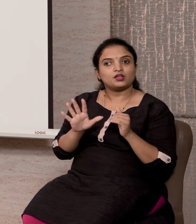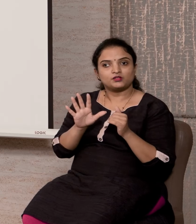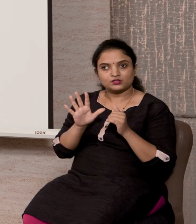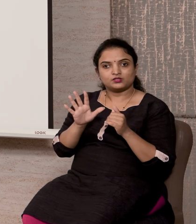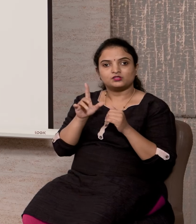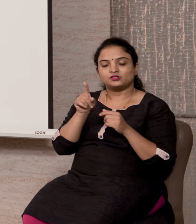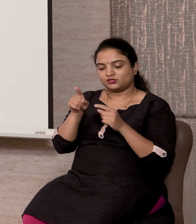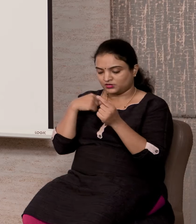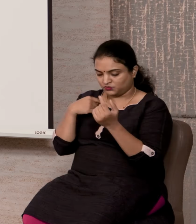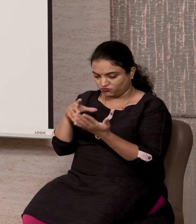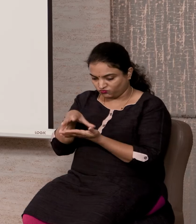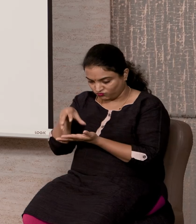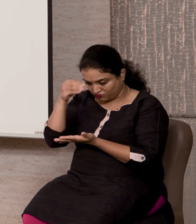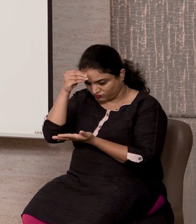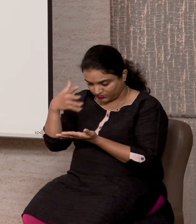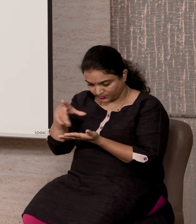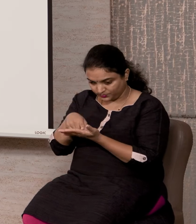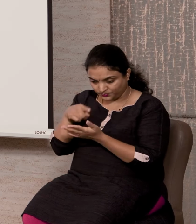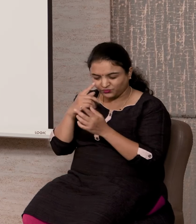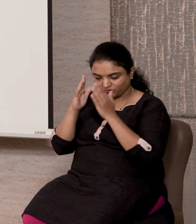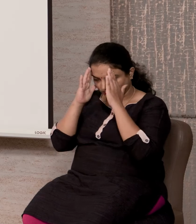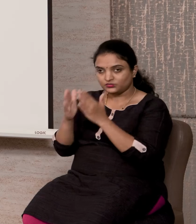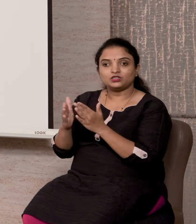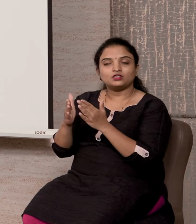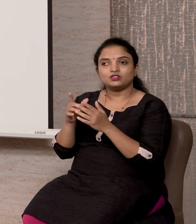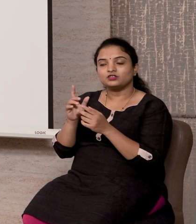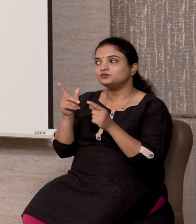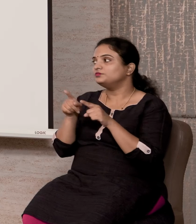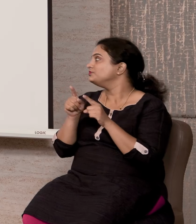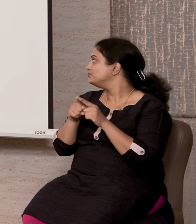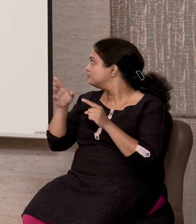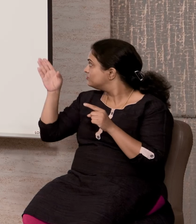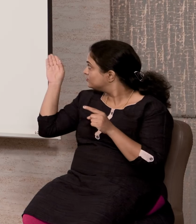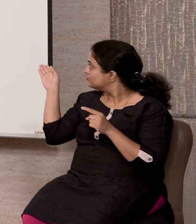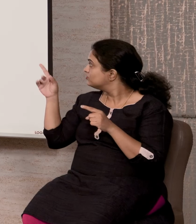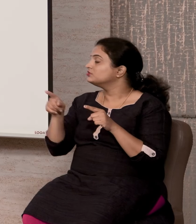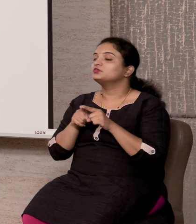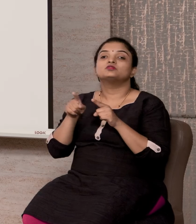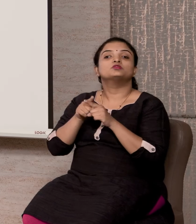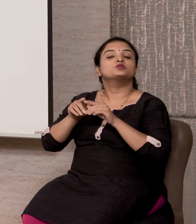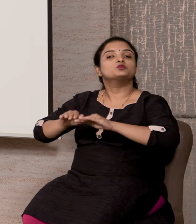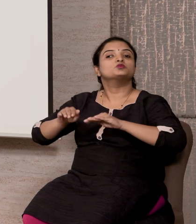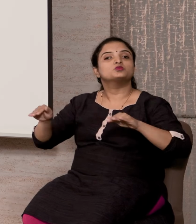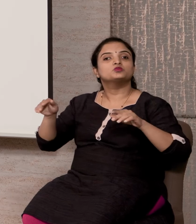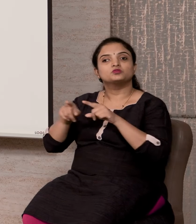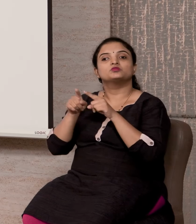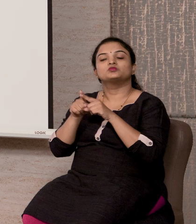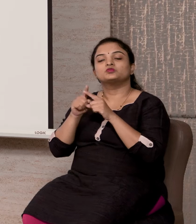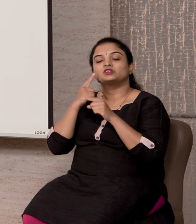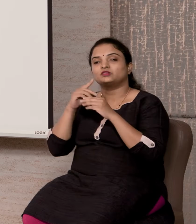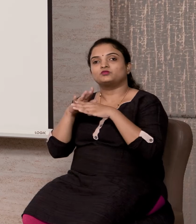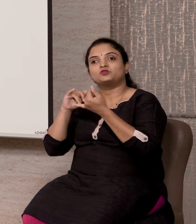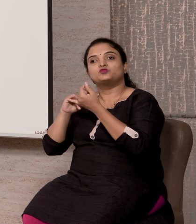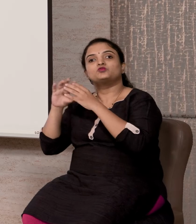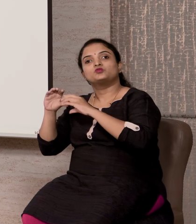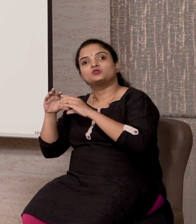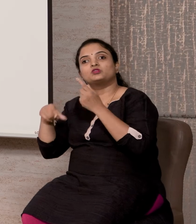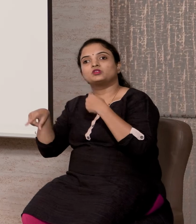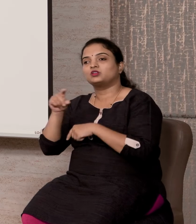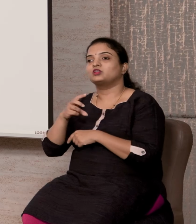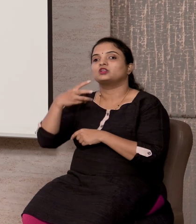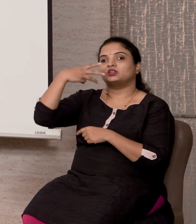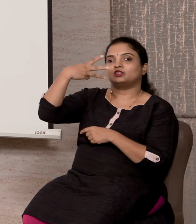I started doing, where there are, for each personas, basically students and software professionals, I am designing games under